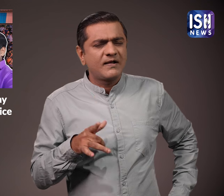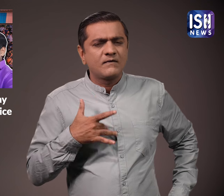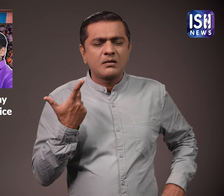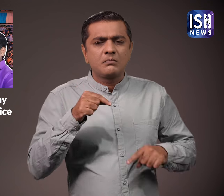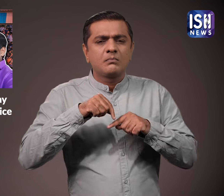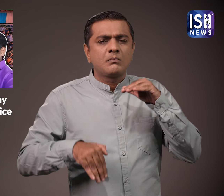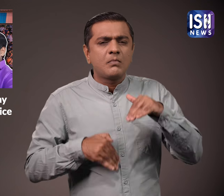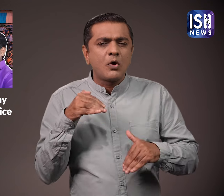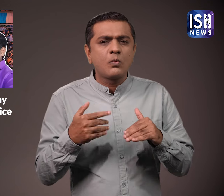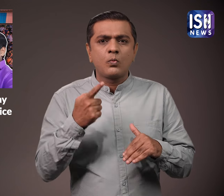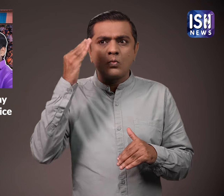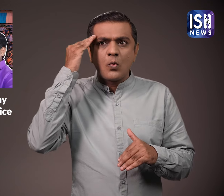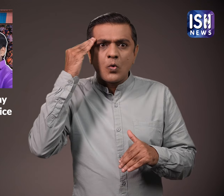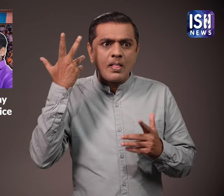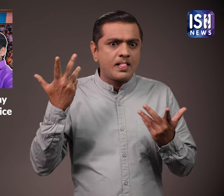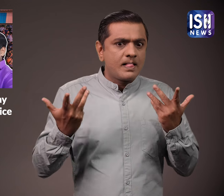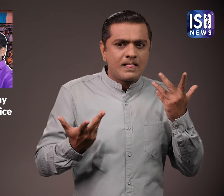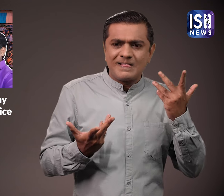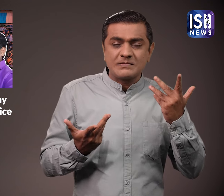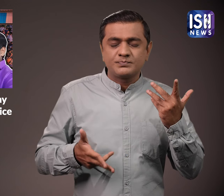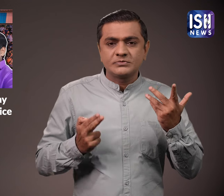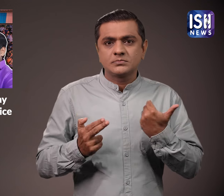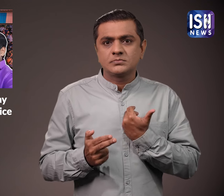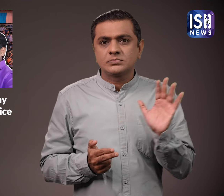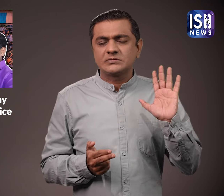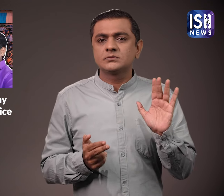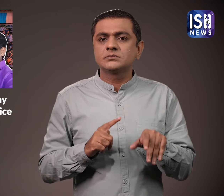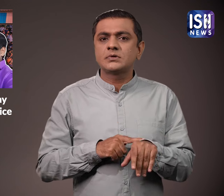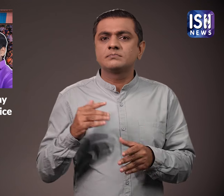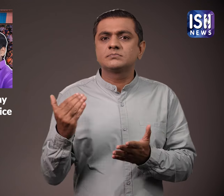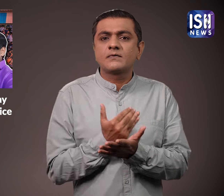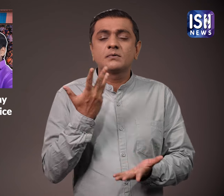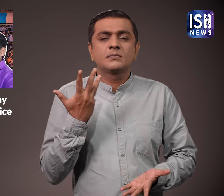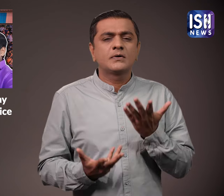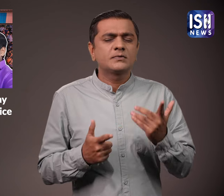She suspected that her son's killing was planned and political leaders were behind it.